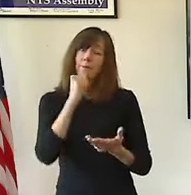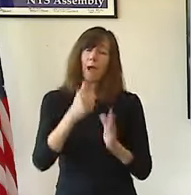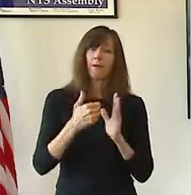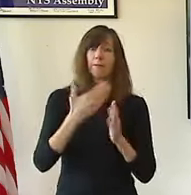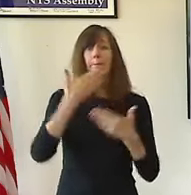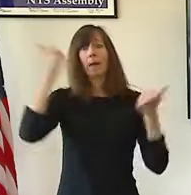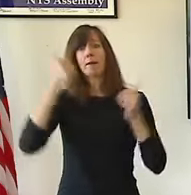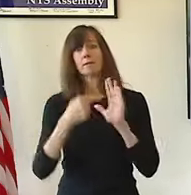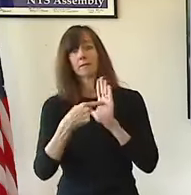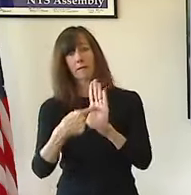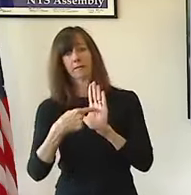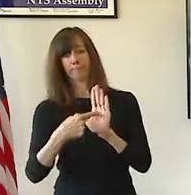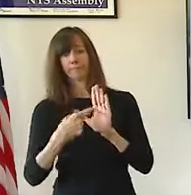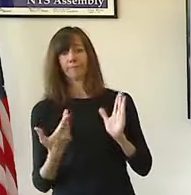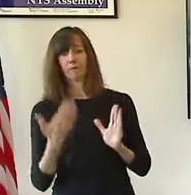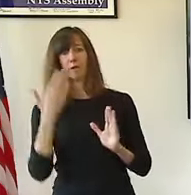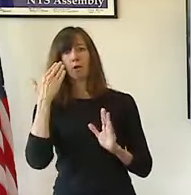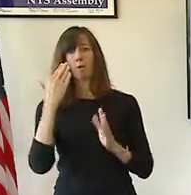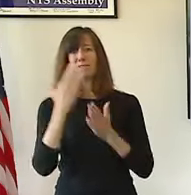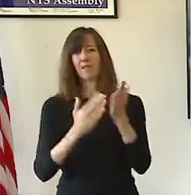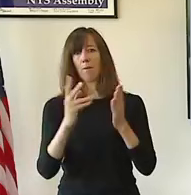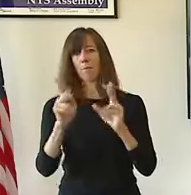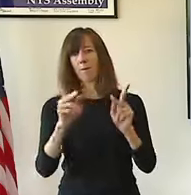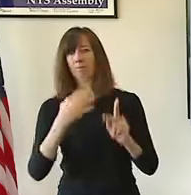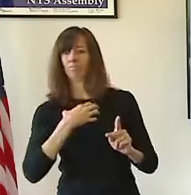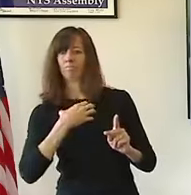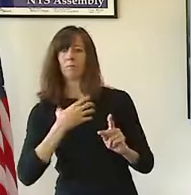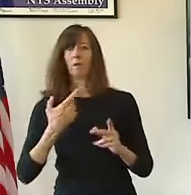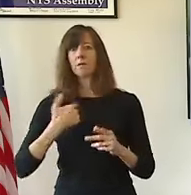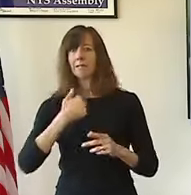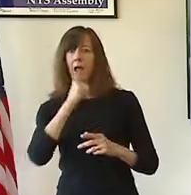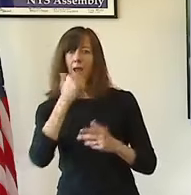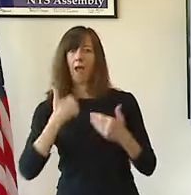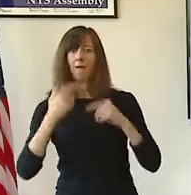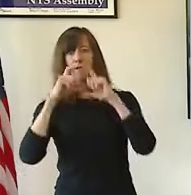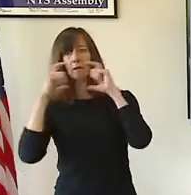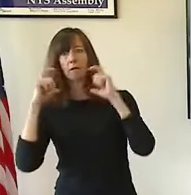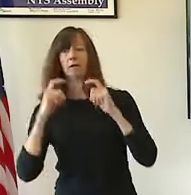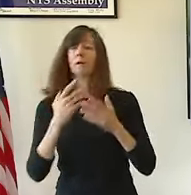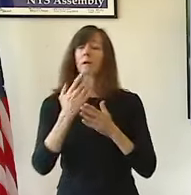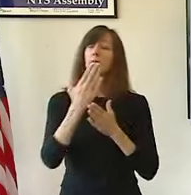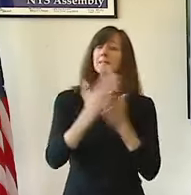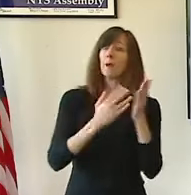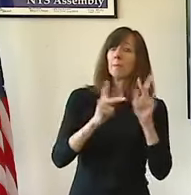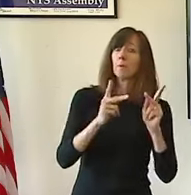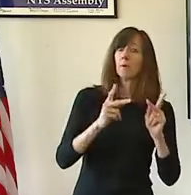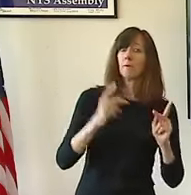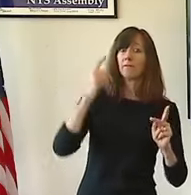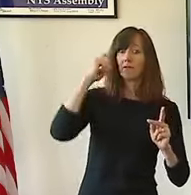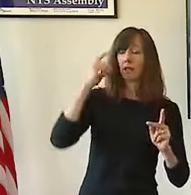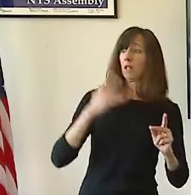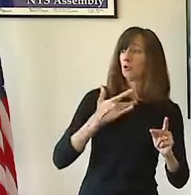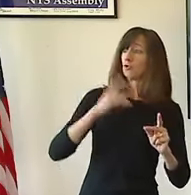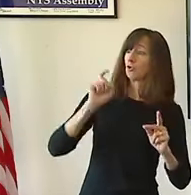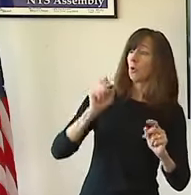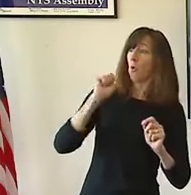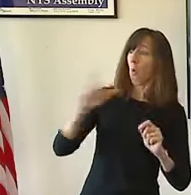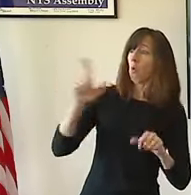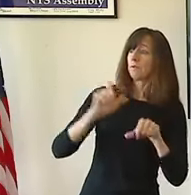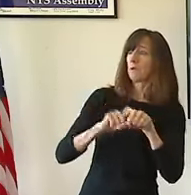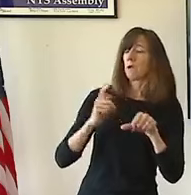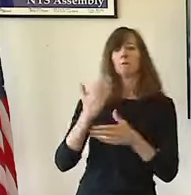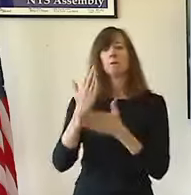mask when I should have, or some of the same people who don't think you should wear a mask at all. Some people think you should wear a mask all the time or not all the time. Listen, do your